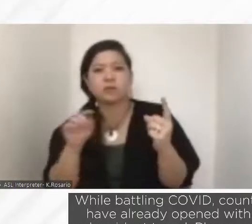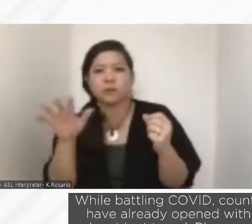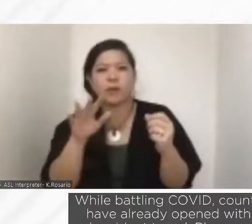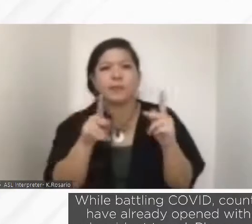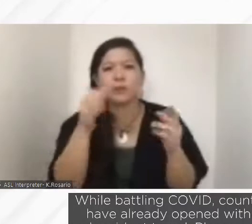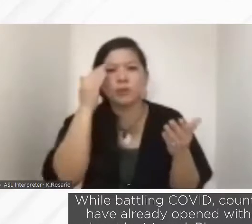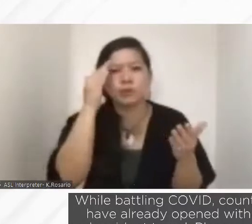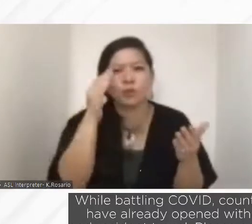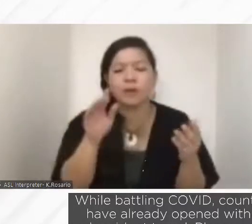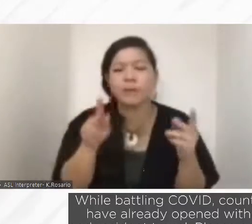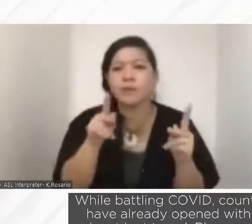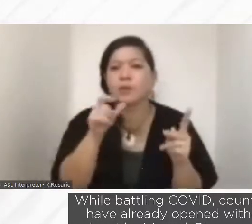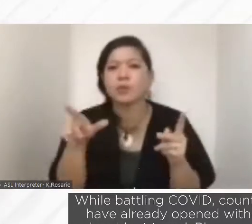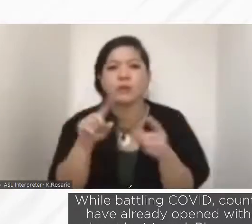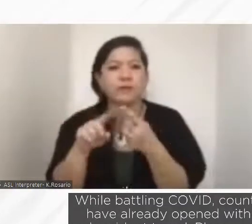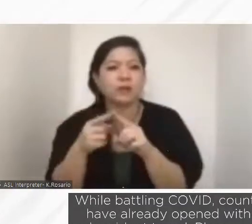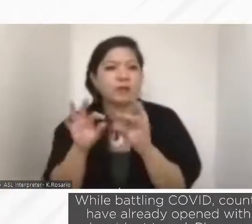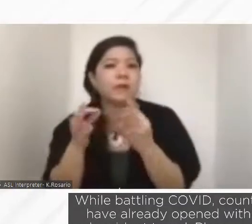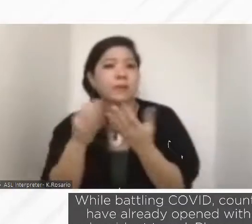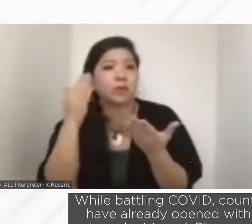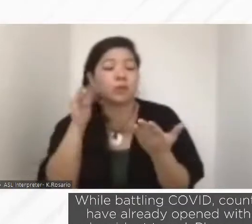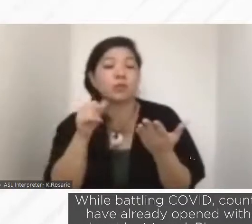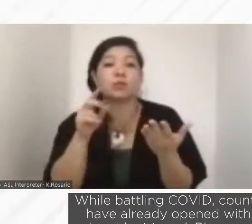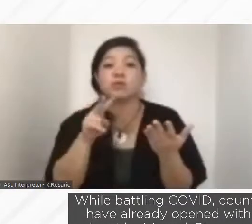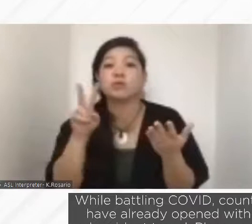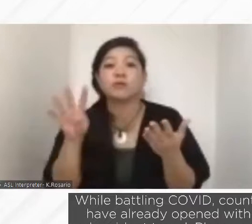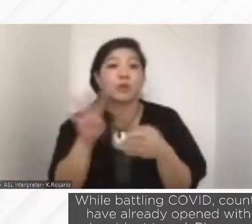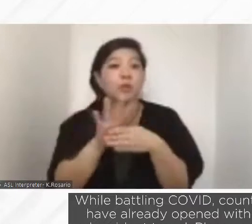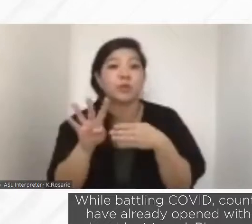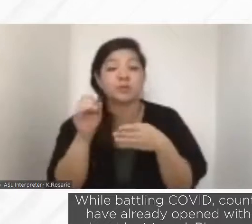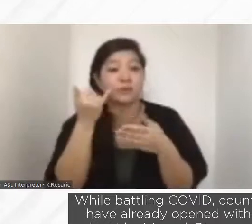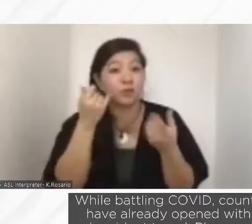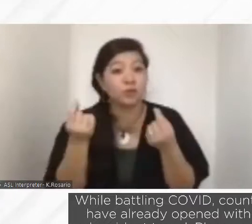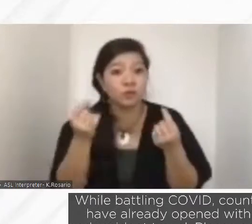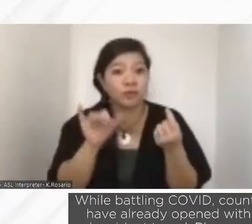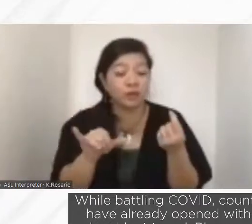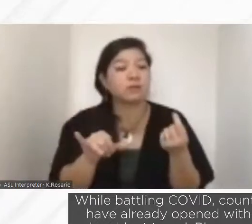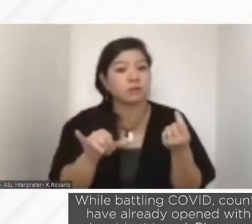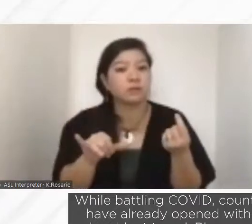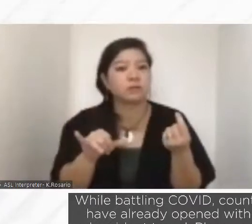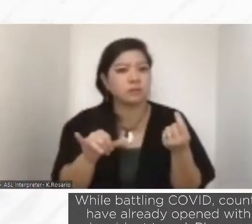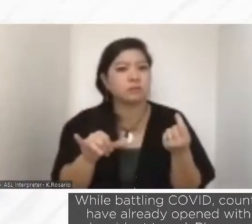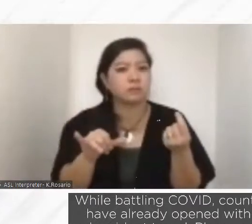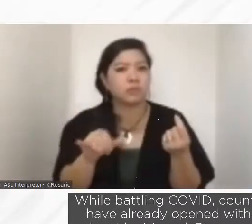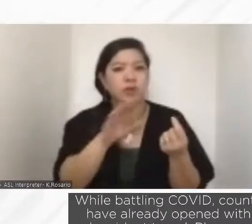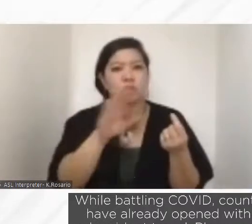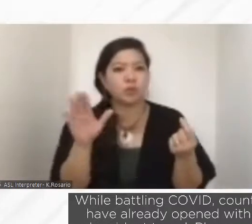know, even around your relatives for 2 to 4 weeks. If you do that, then that puts your